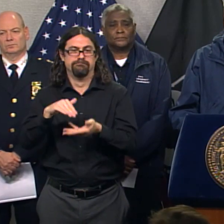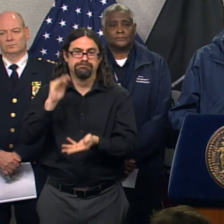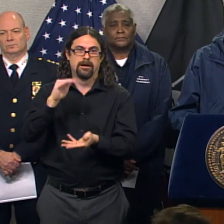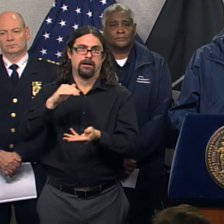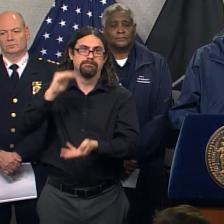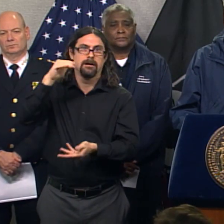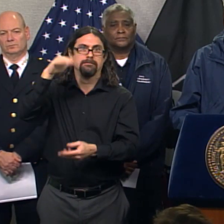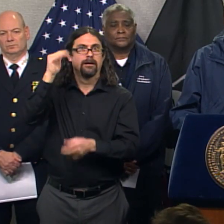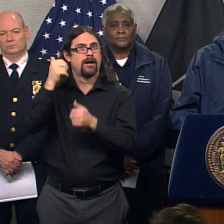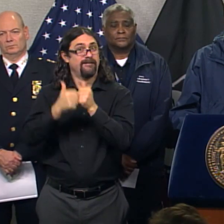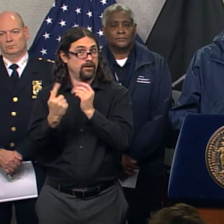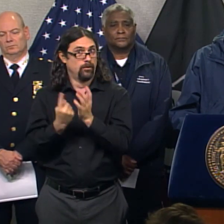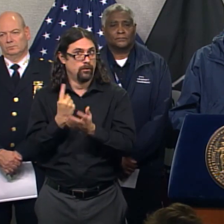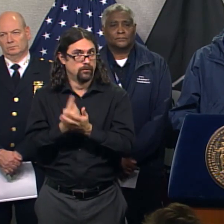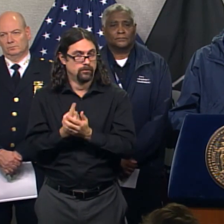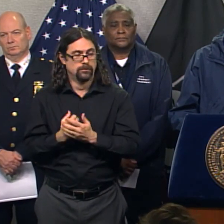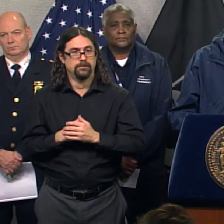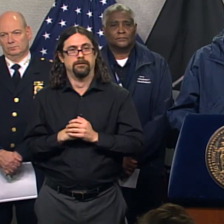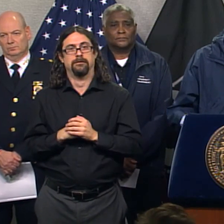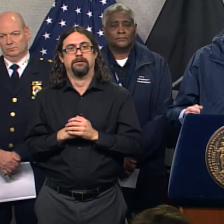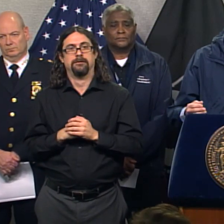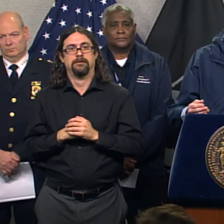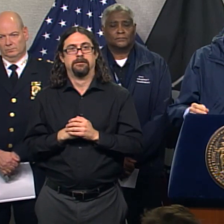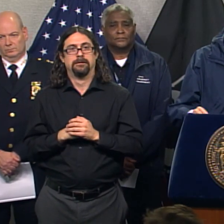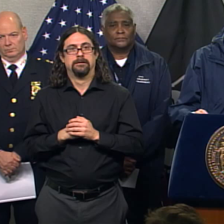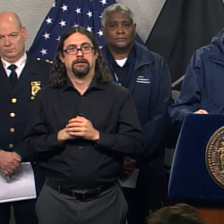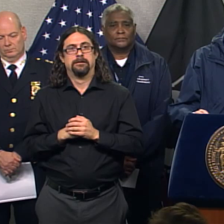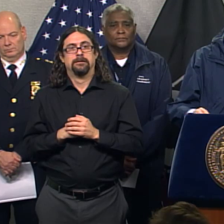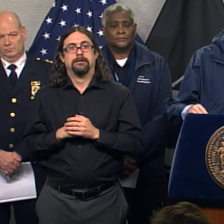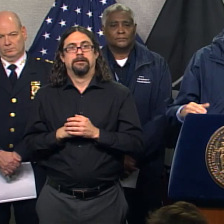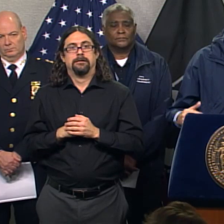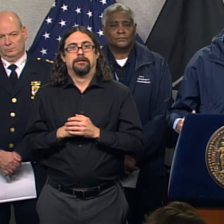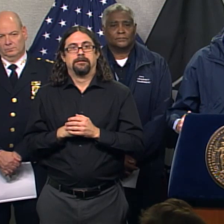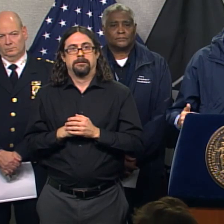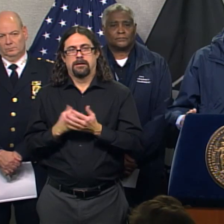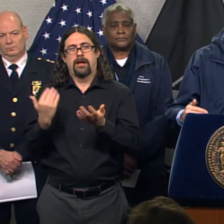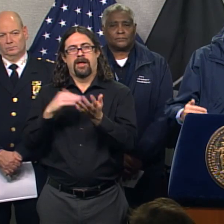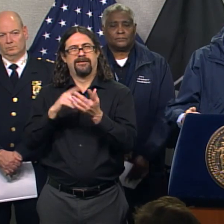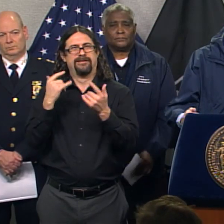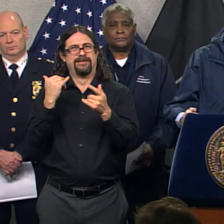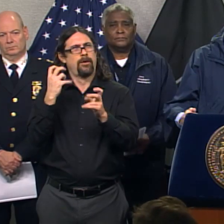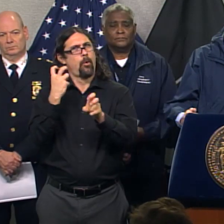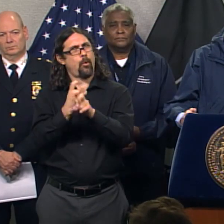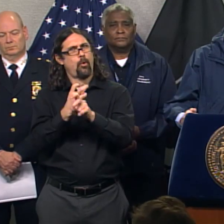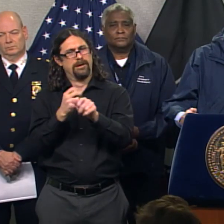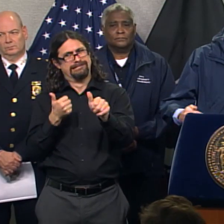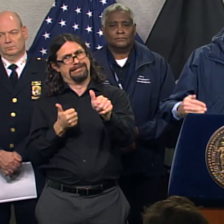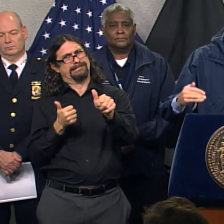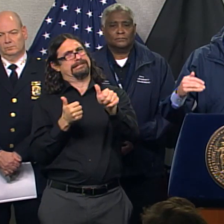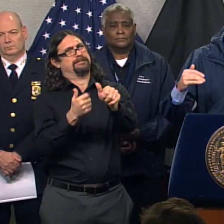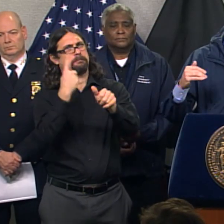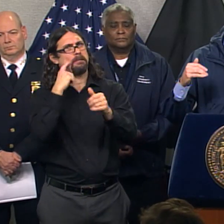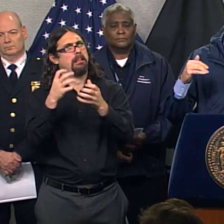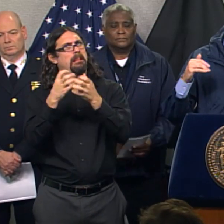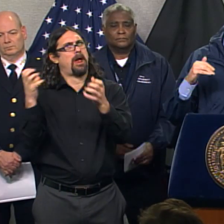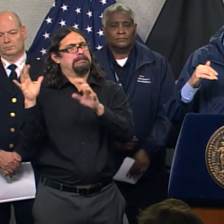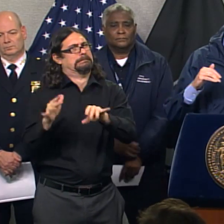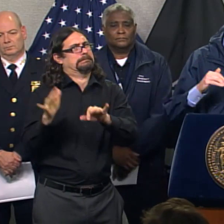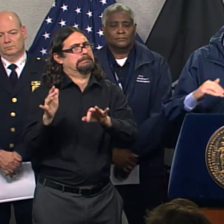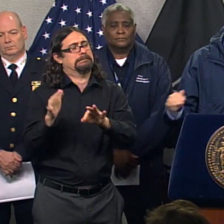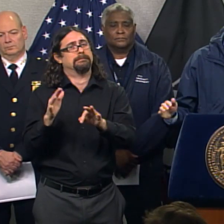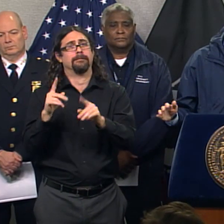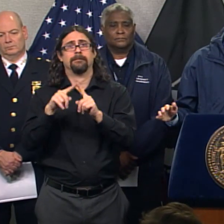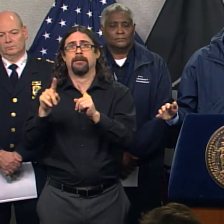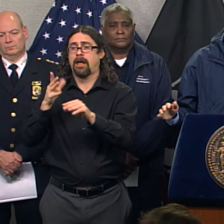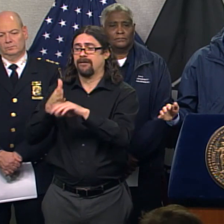the afternoon just because of the intensity of this storm. What I think will really matter is when we get into the evening and the overnight, that if people continue to